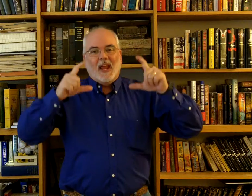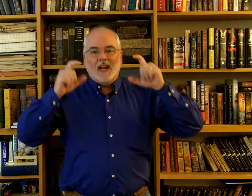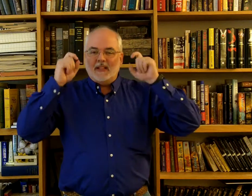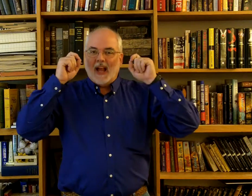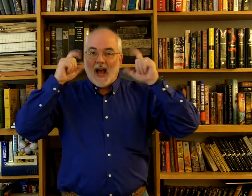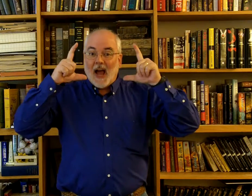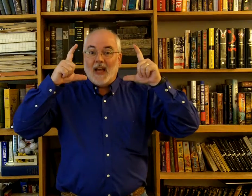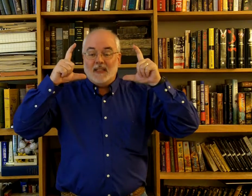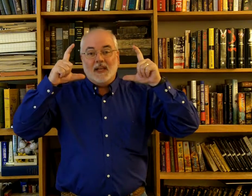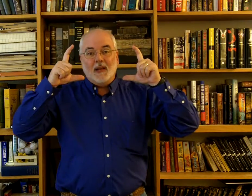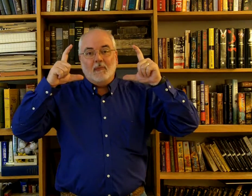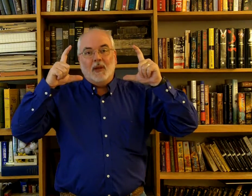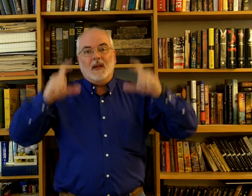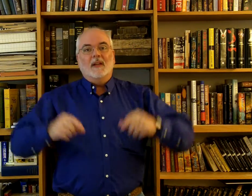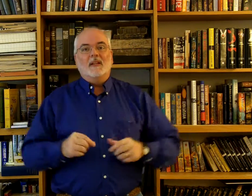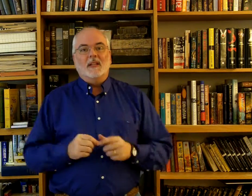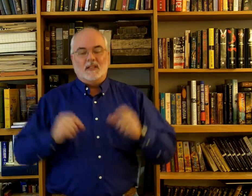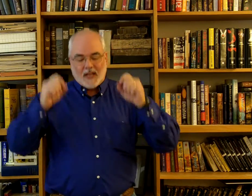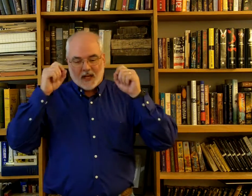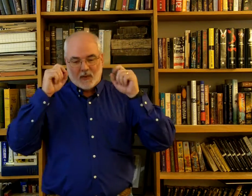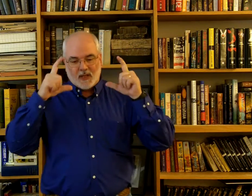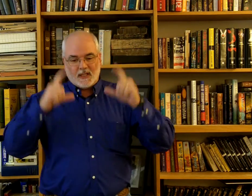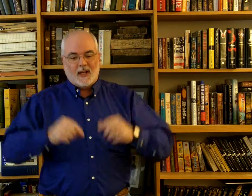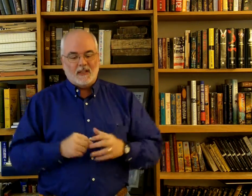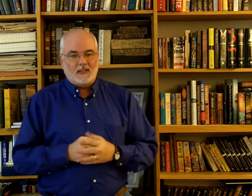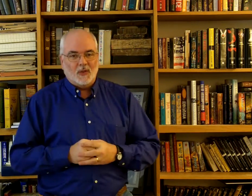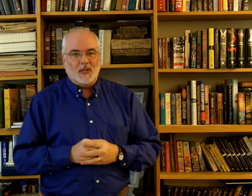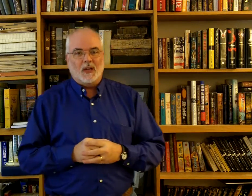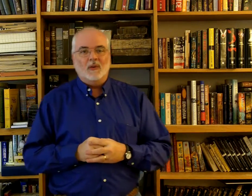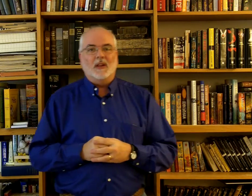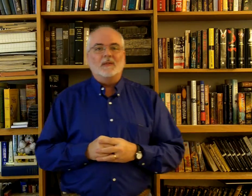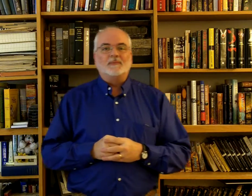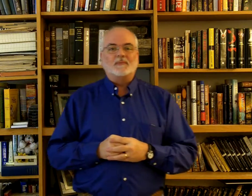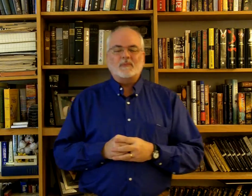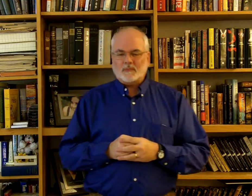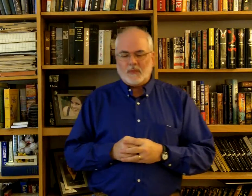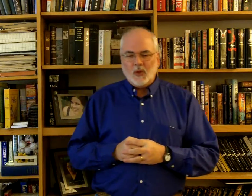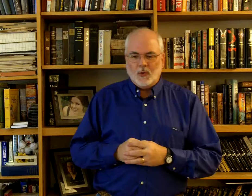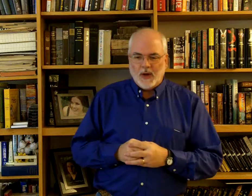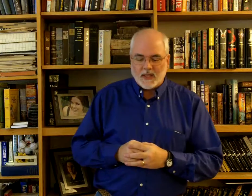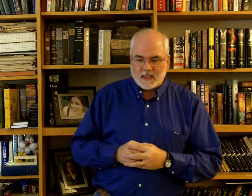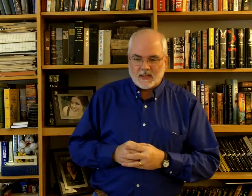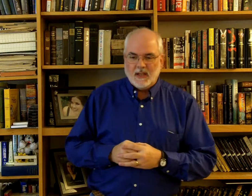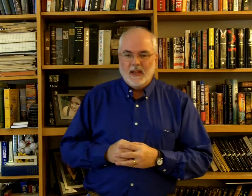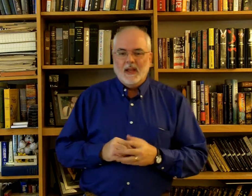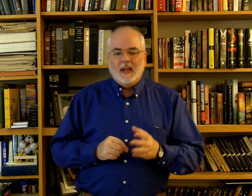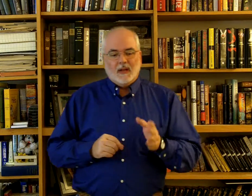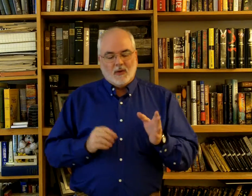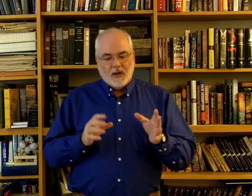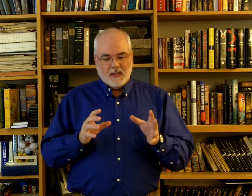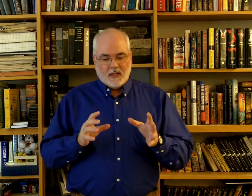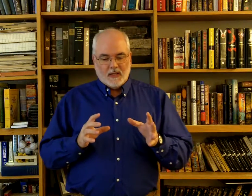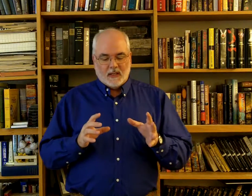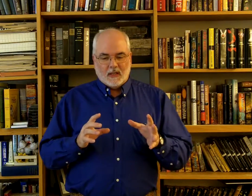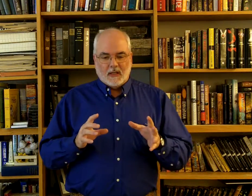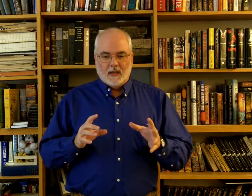it's the eyes getting big is kind of what the sign's associated with. Grace. Grace is